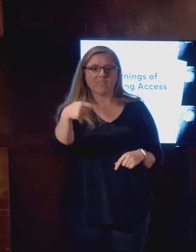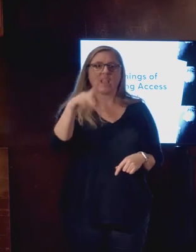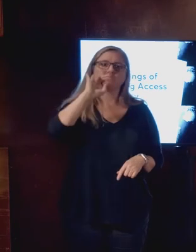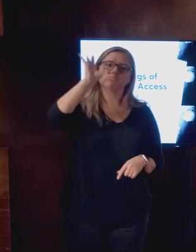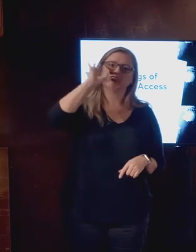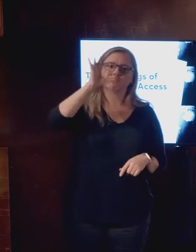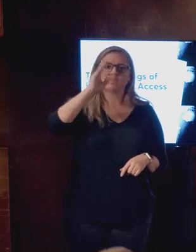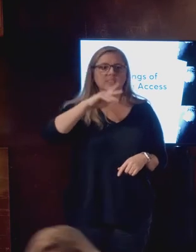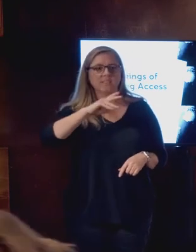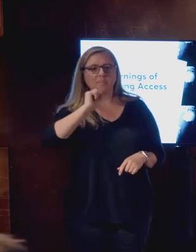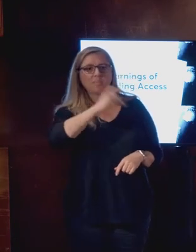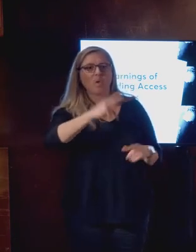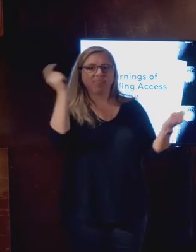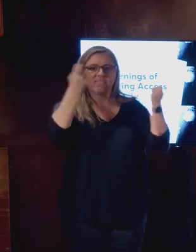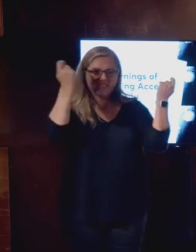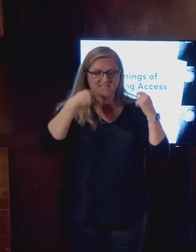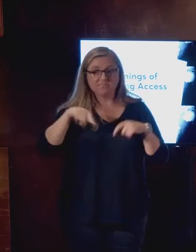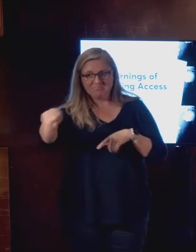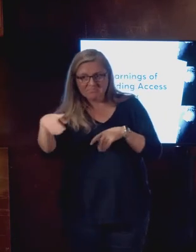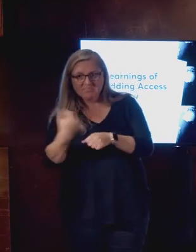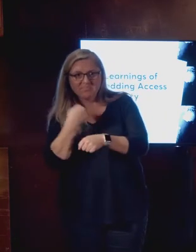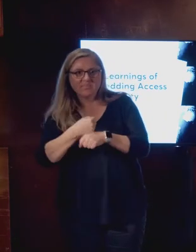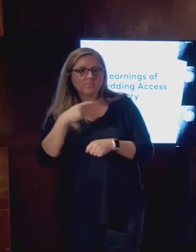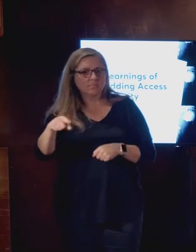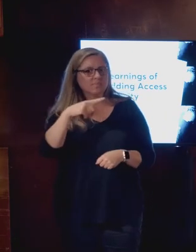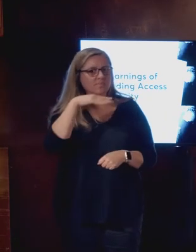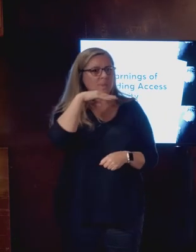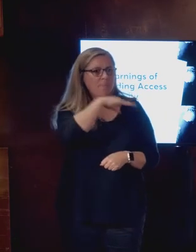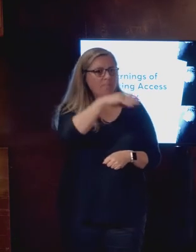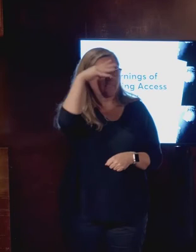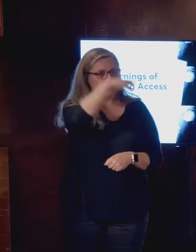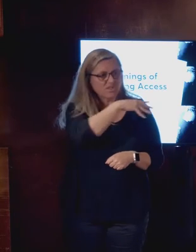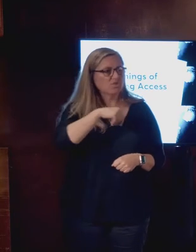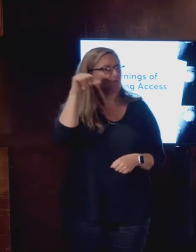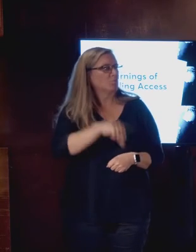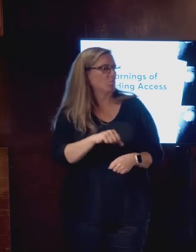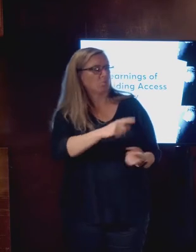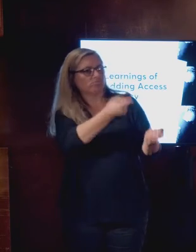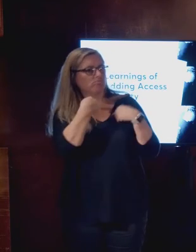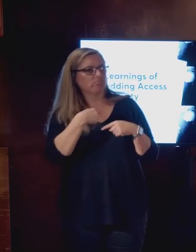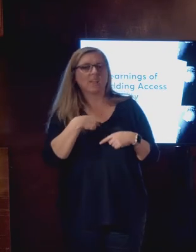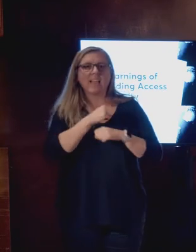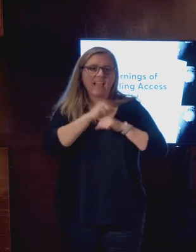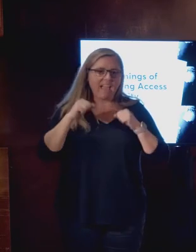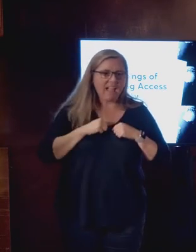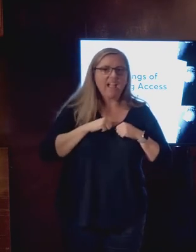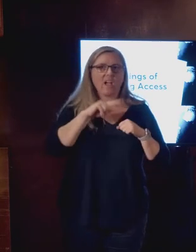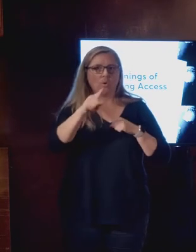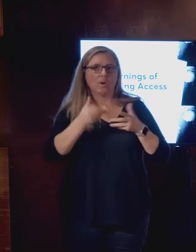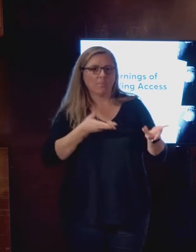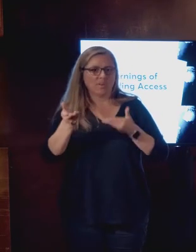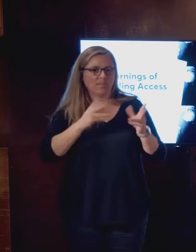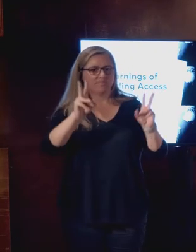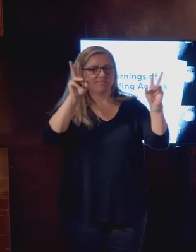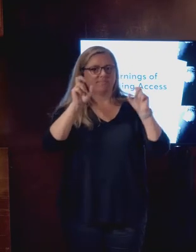year, and the producer said to me, hey, Carly, we know you're at Melbourne Fringe. You should come and see our performance, which is one of the key performances at the festival,